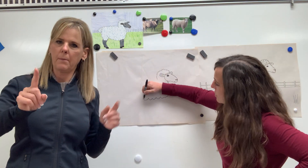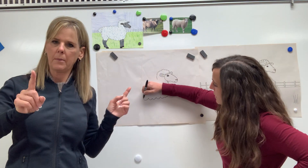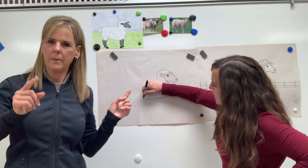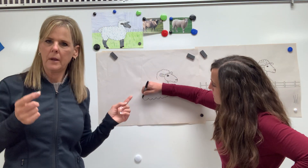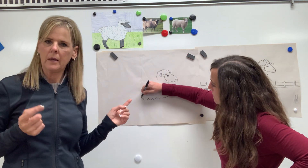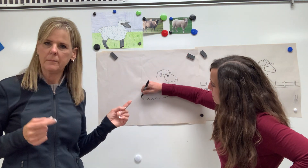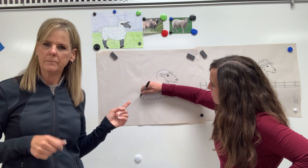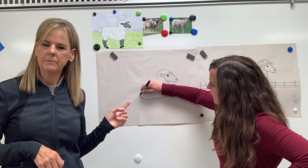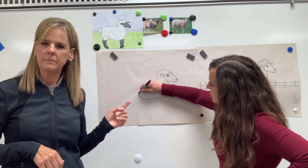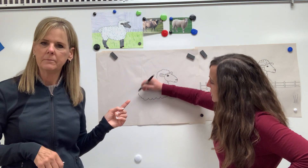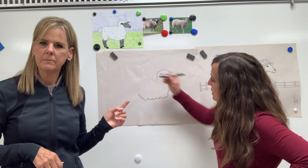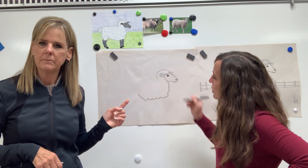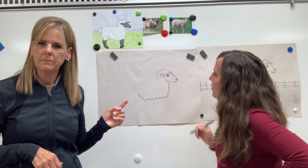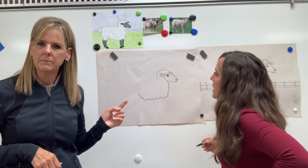bit. Just a little ways.